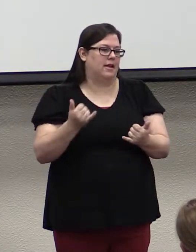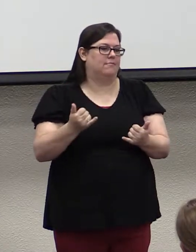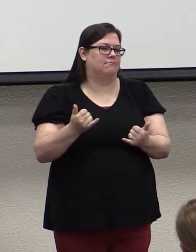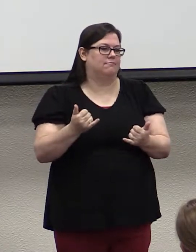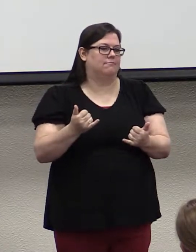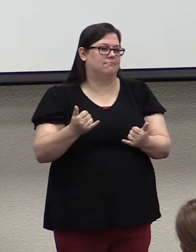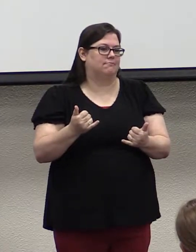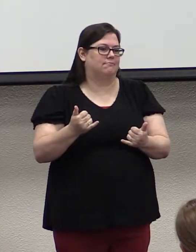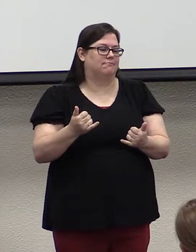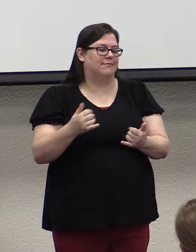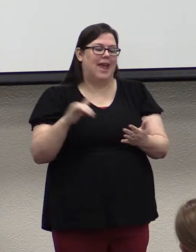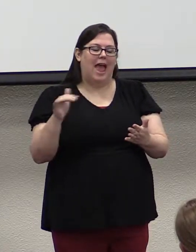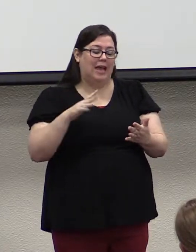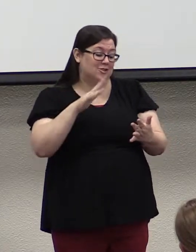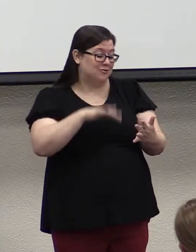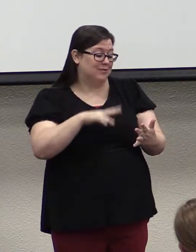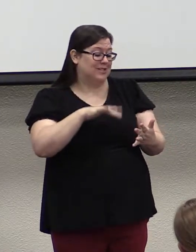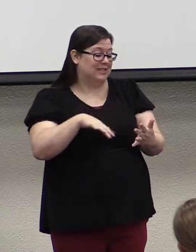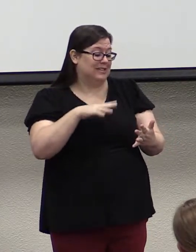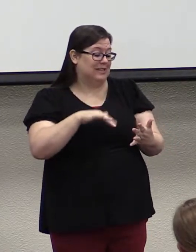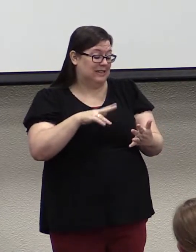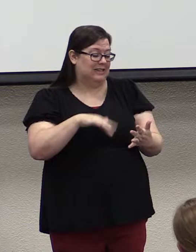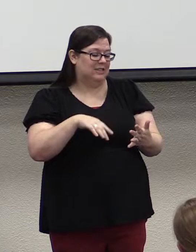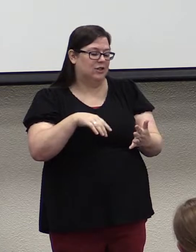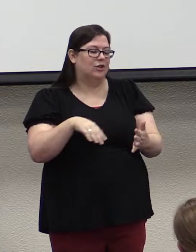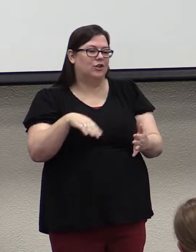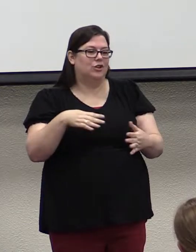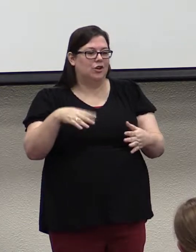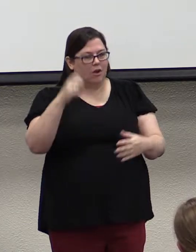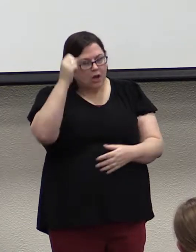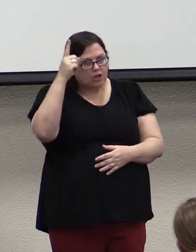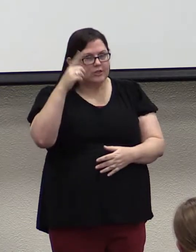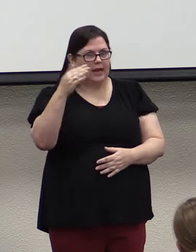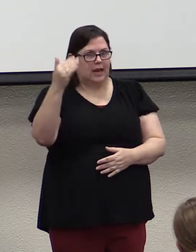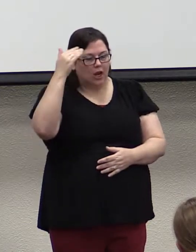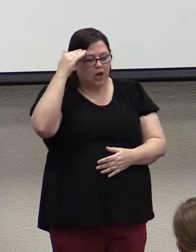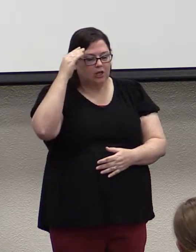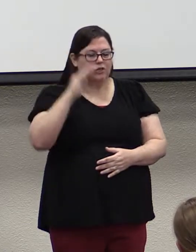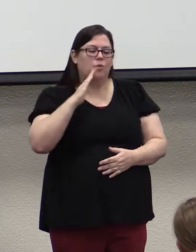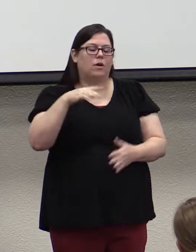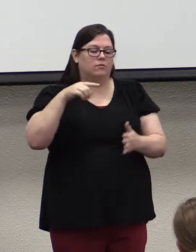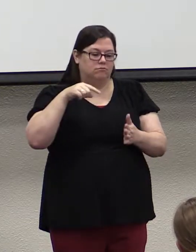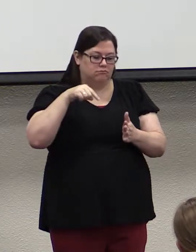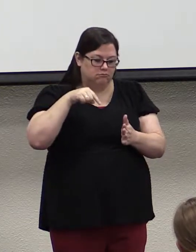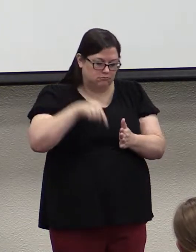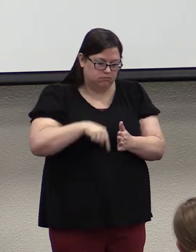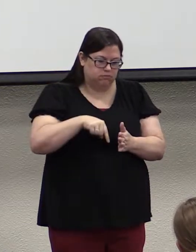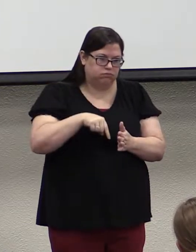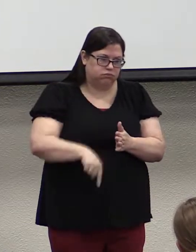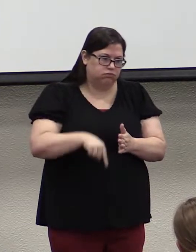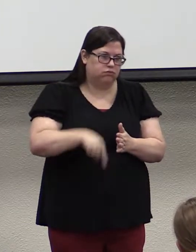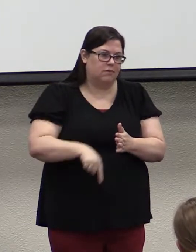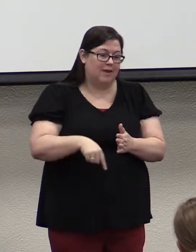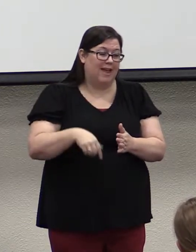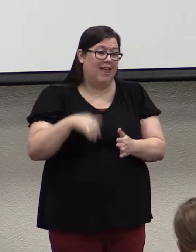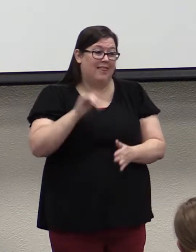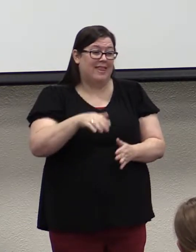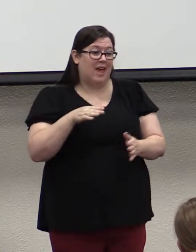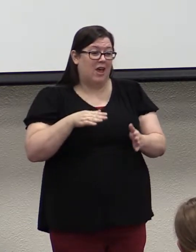you're going to deepen your understanding and knowledge, and that walk with God is going to be a very important